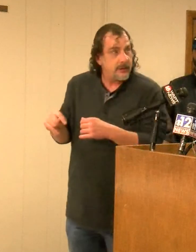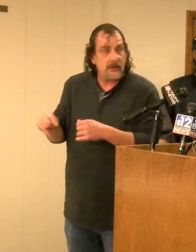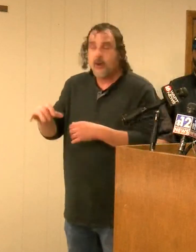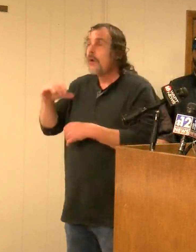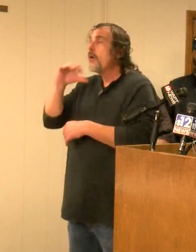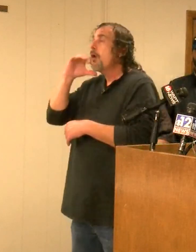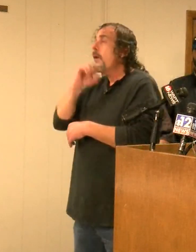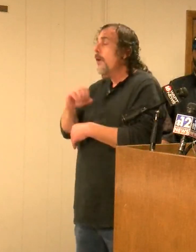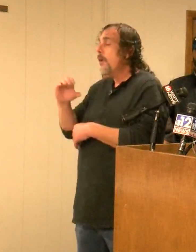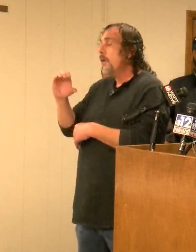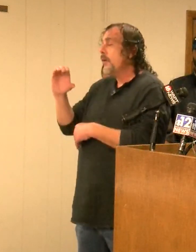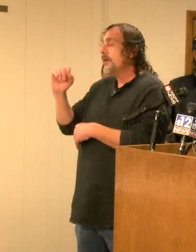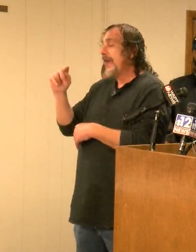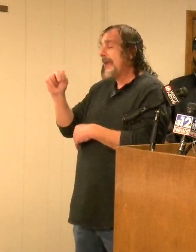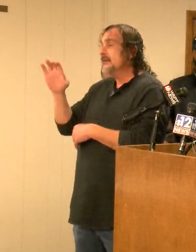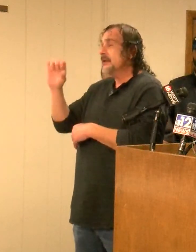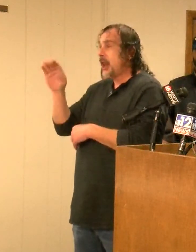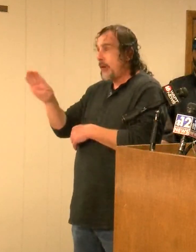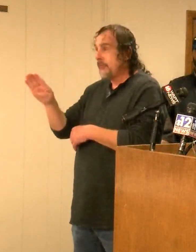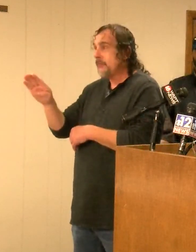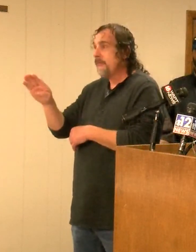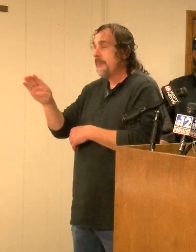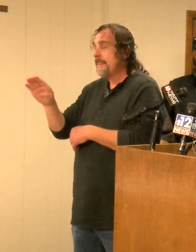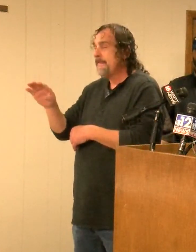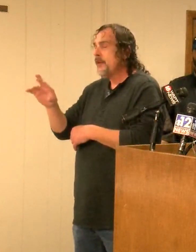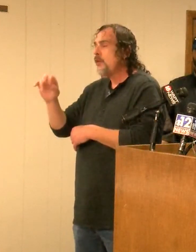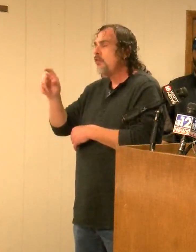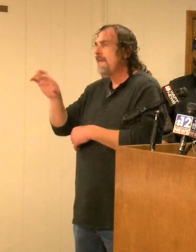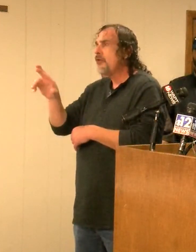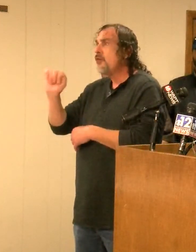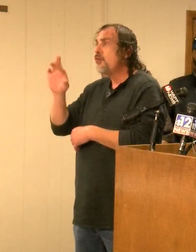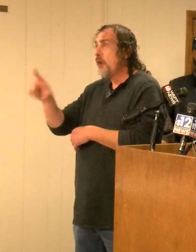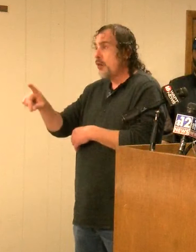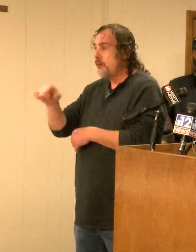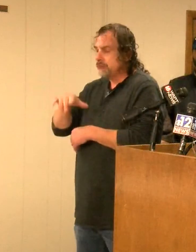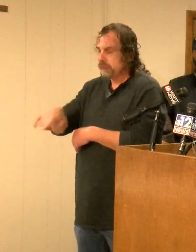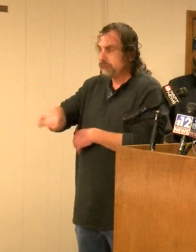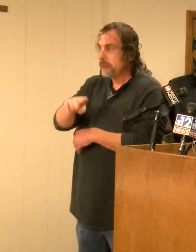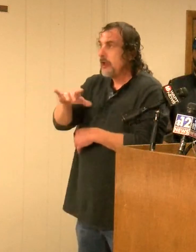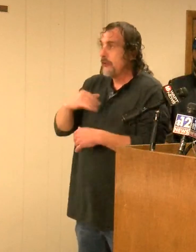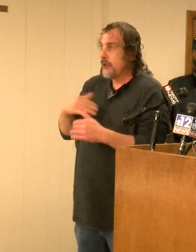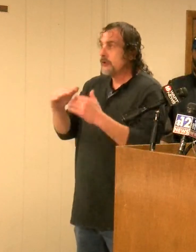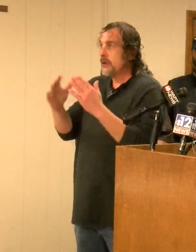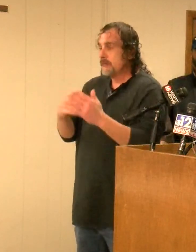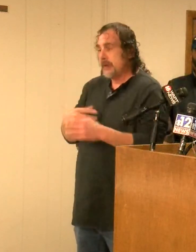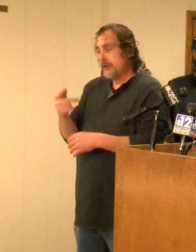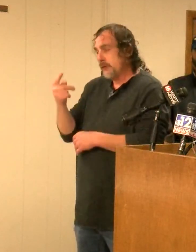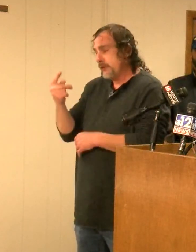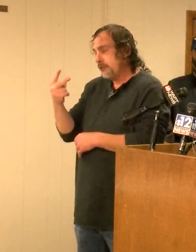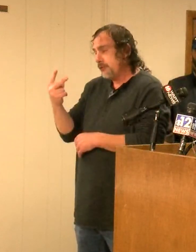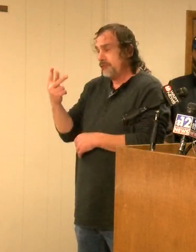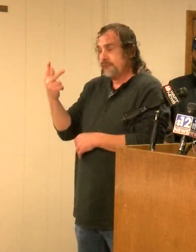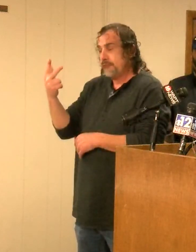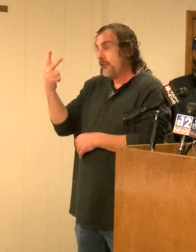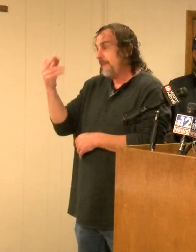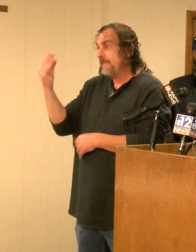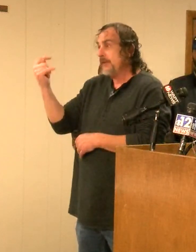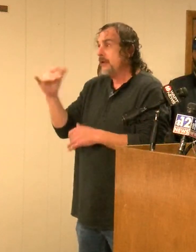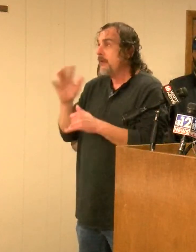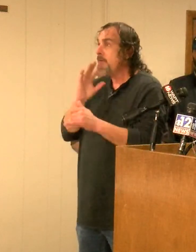Old Canton Club. Over on River Road, some of those houses have got 2.5, 3 feet of water